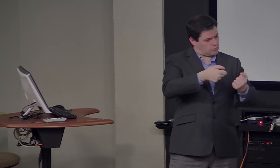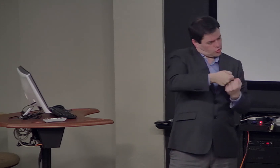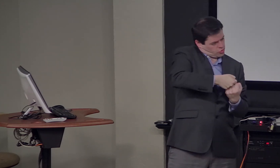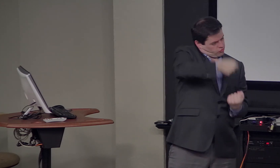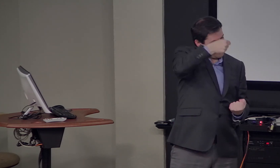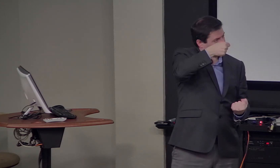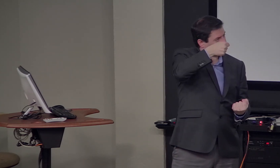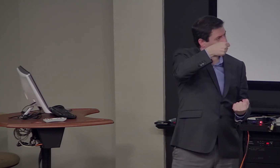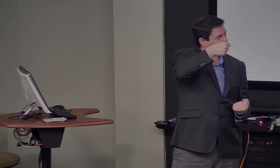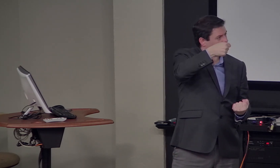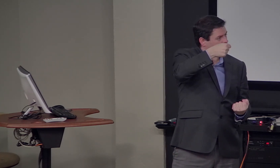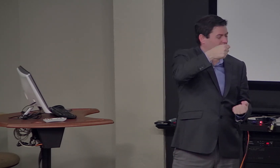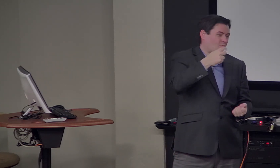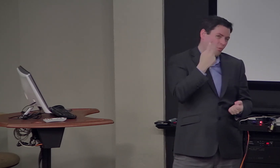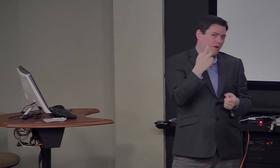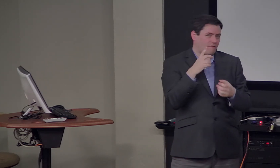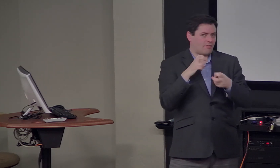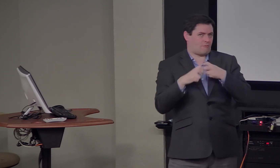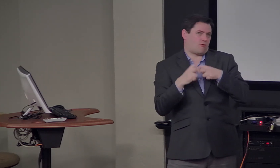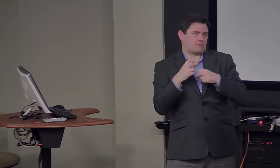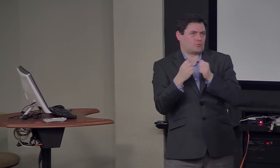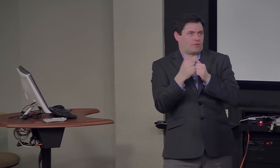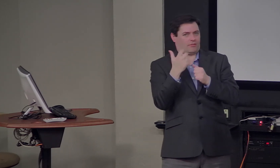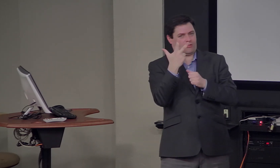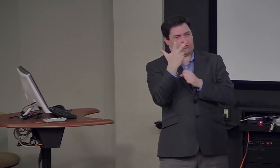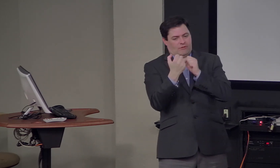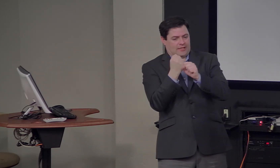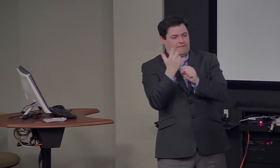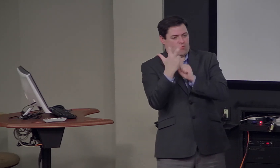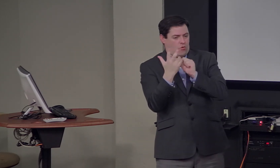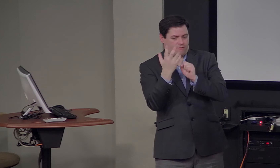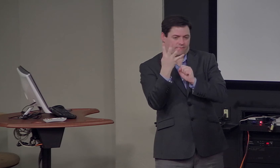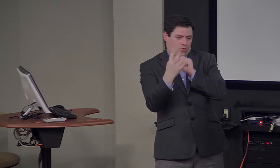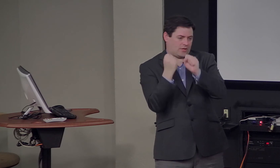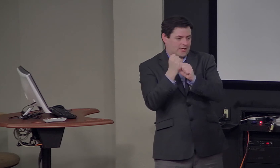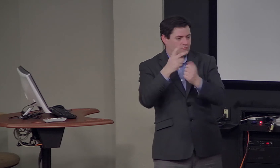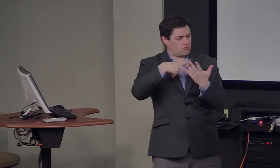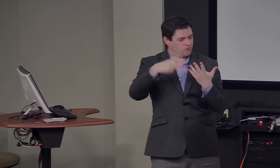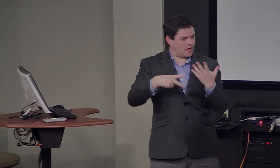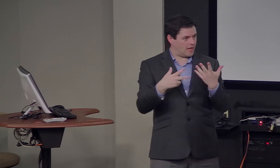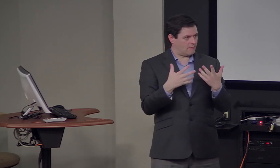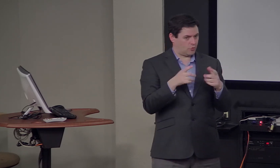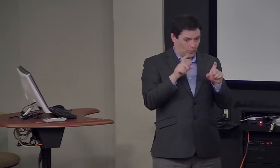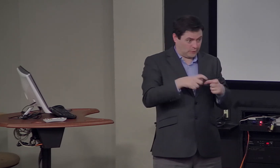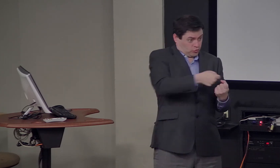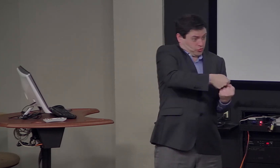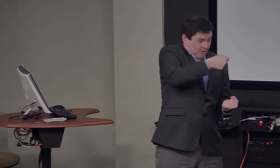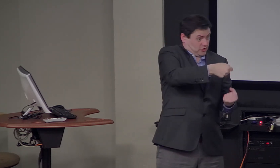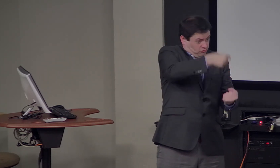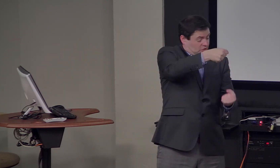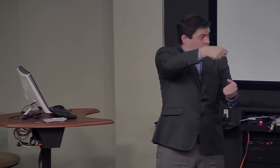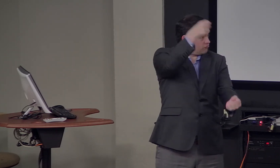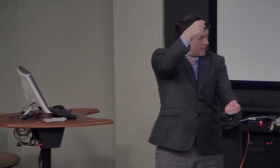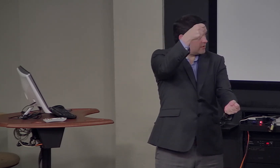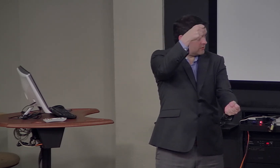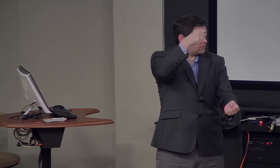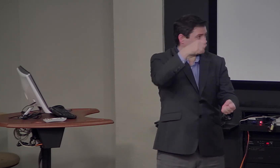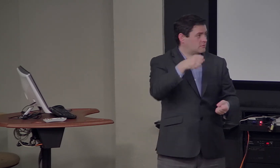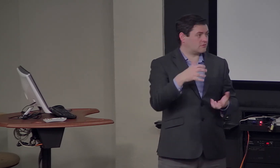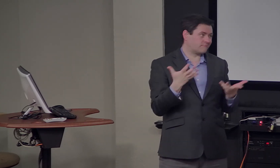practice the interpreting skills? How do we maximize and really draw out their language learning experience so that they're more able